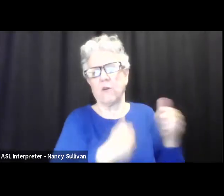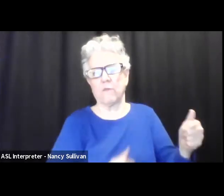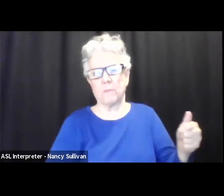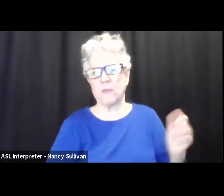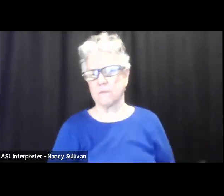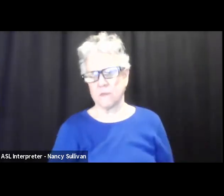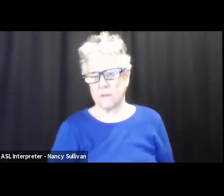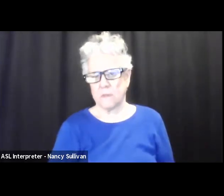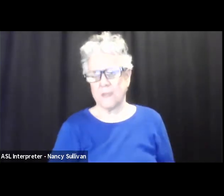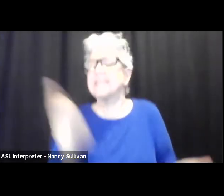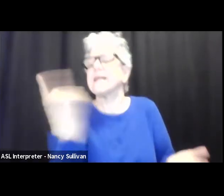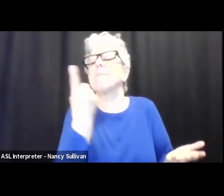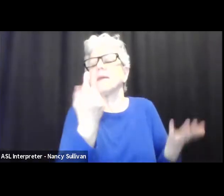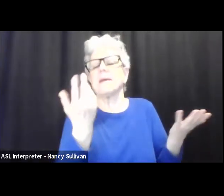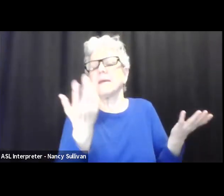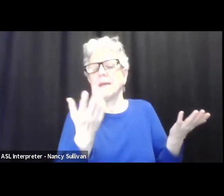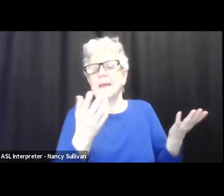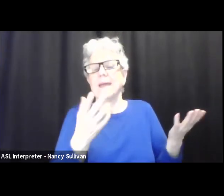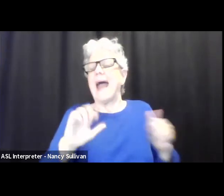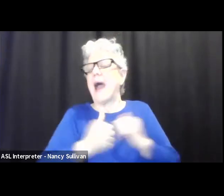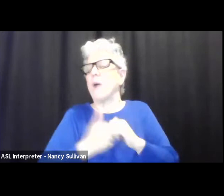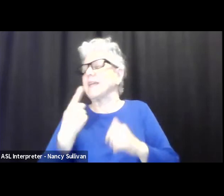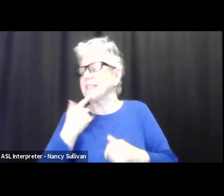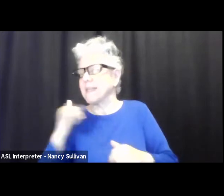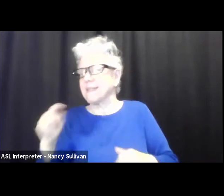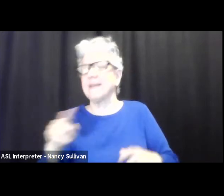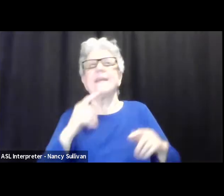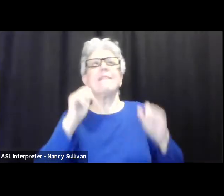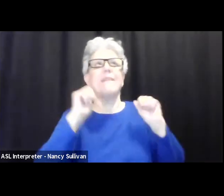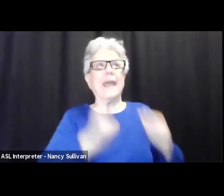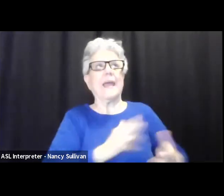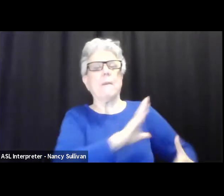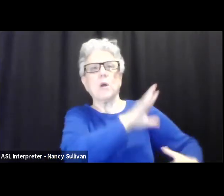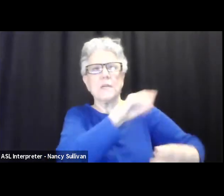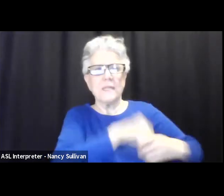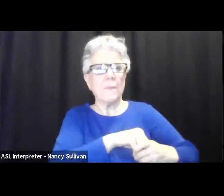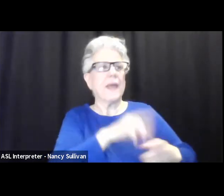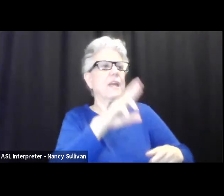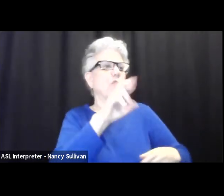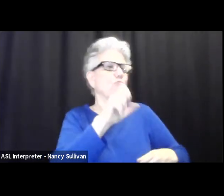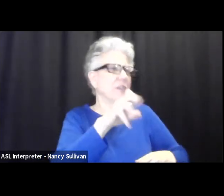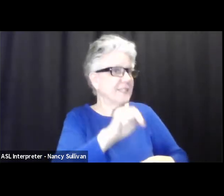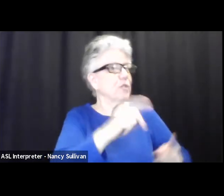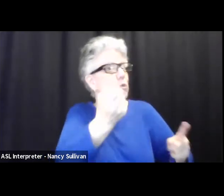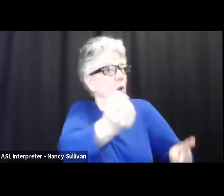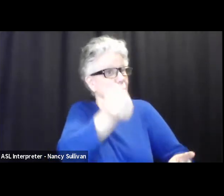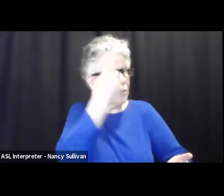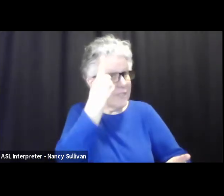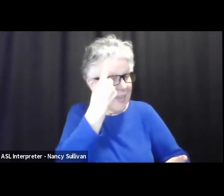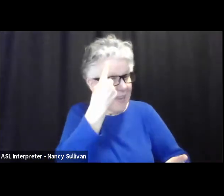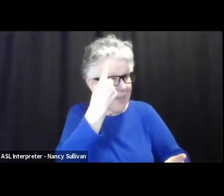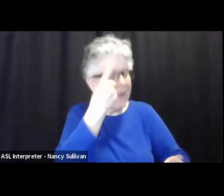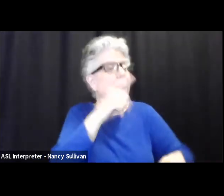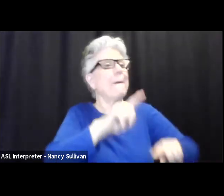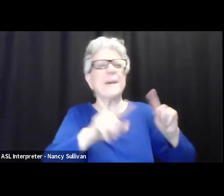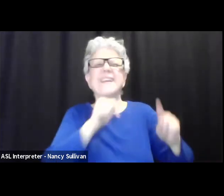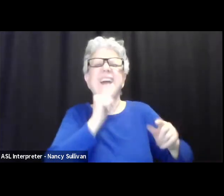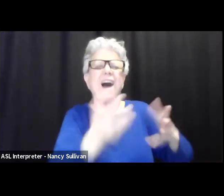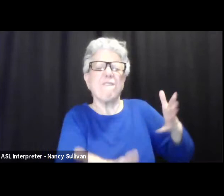self-governance. The way he says it, they're able to participate in reason so as to apprehend it, but not to possess